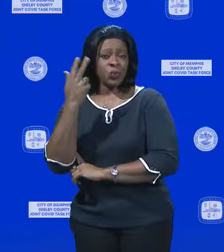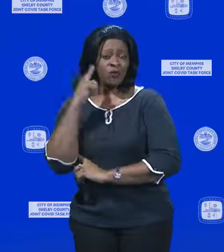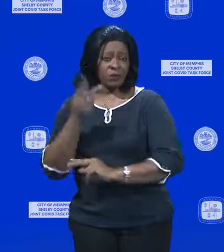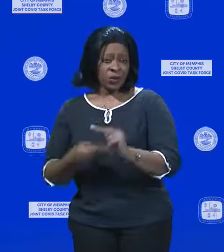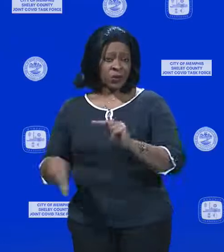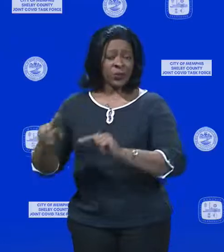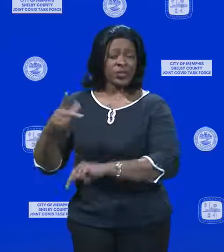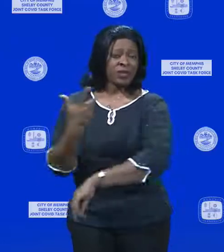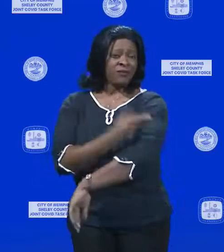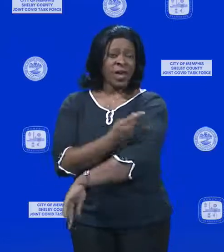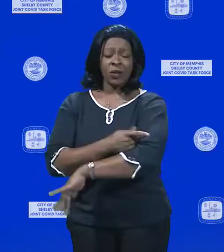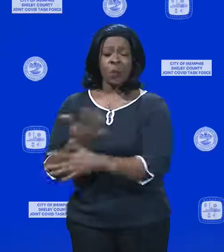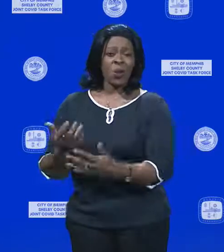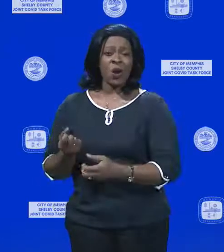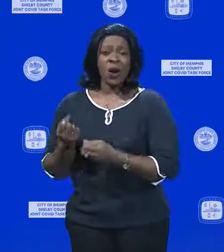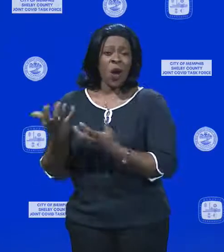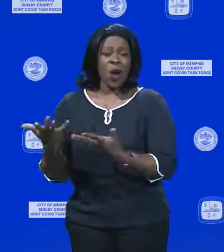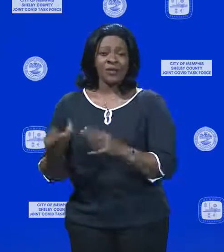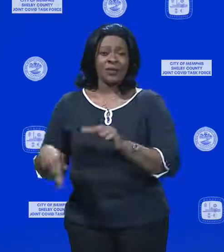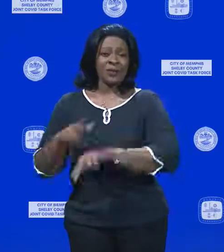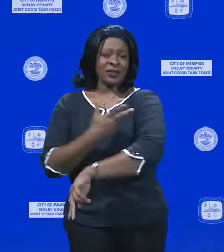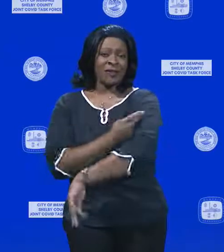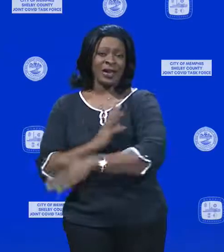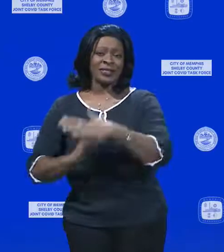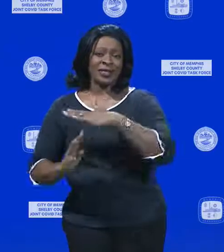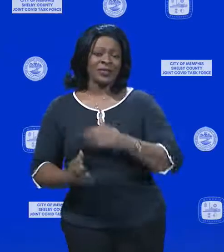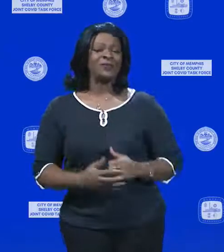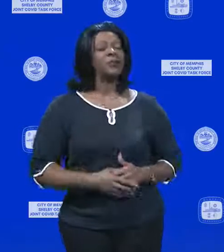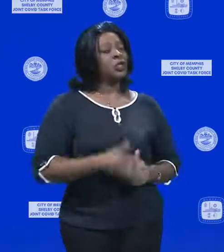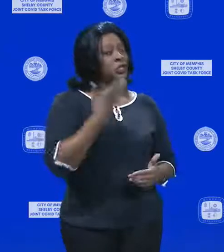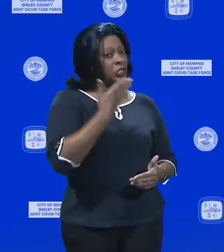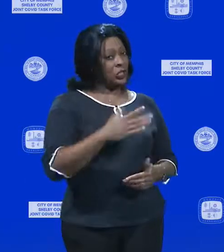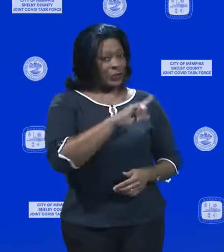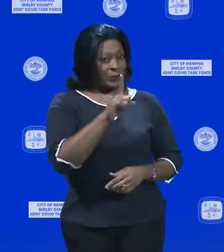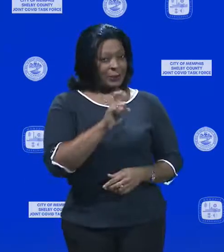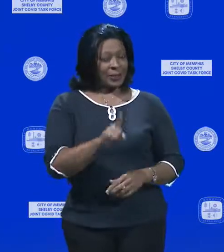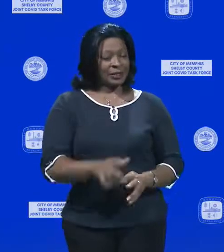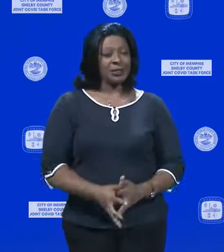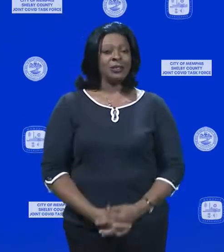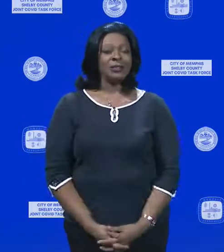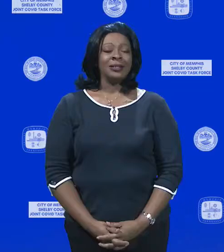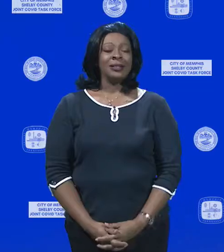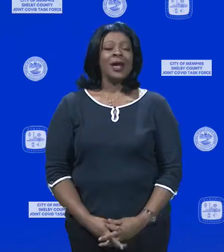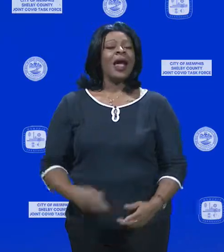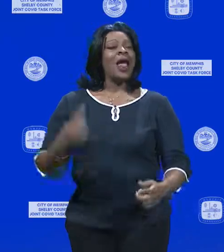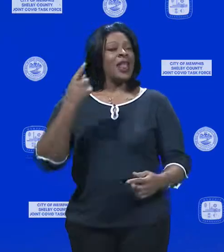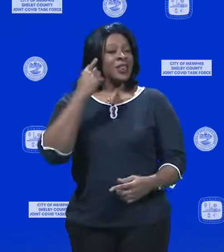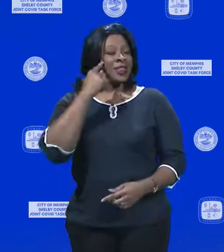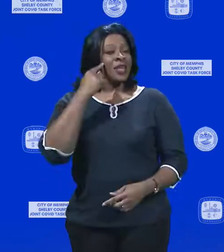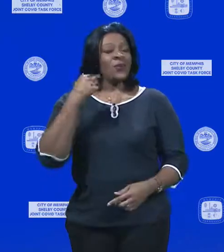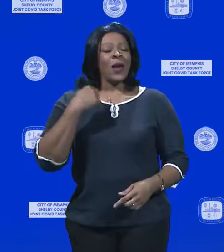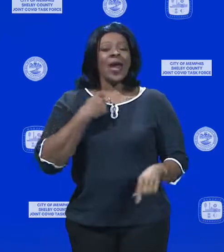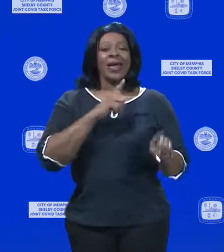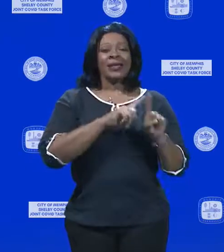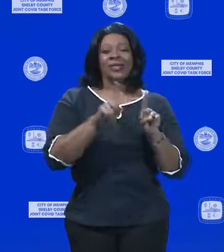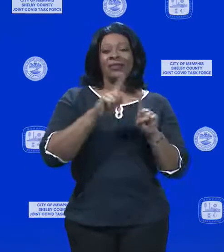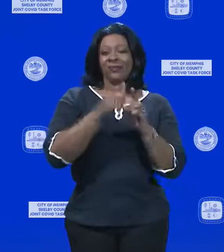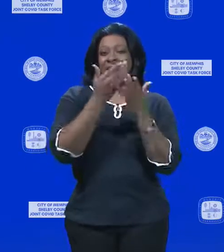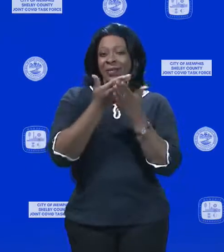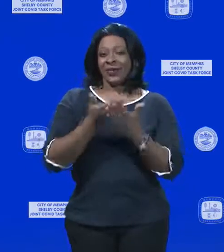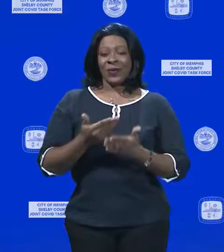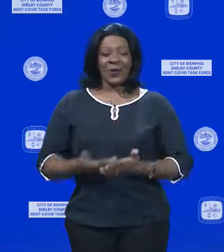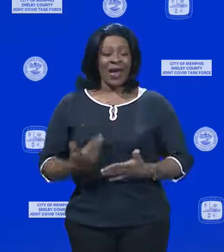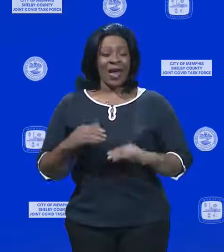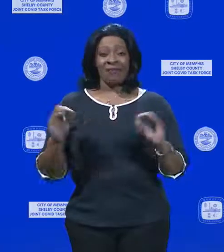increase in vaccination, what are those? So it's a really good question. And again, I think we have anecdotal evidence. Wouldn't